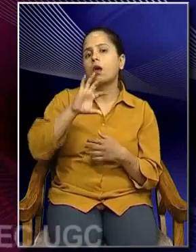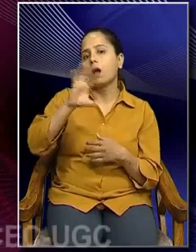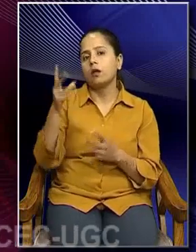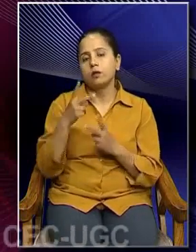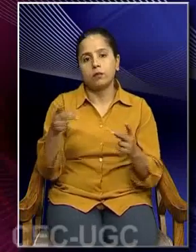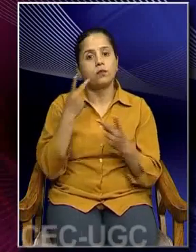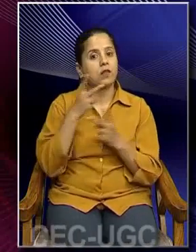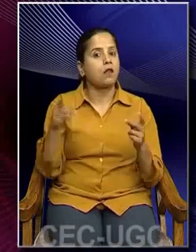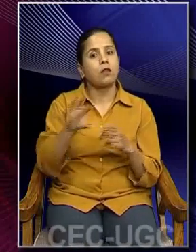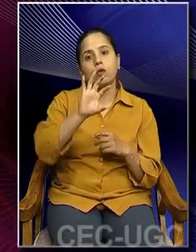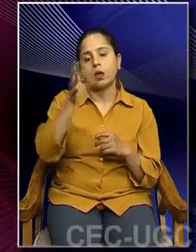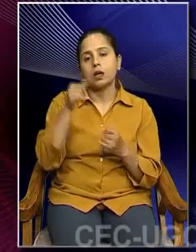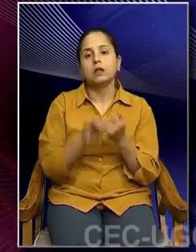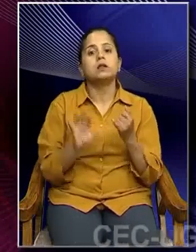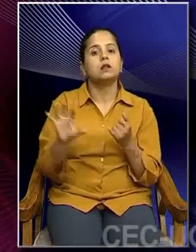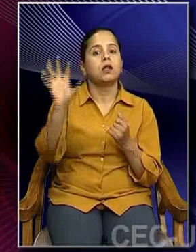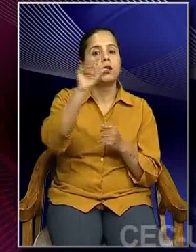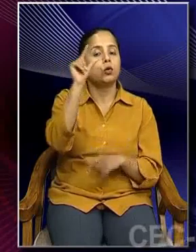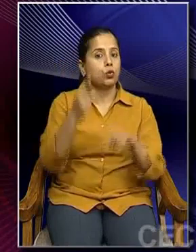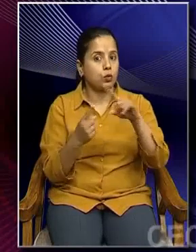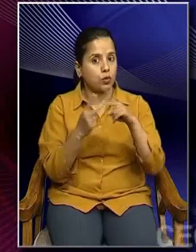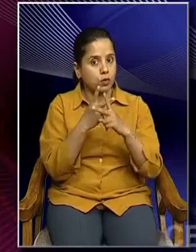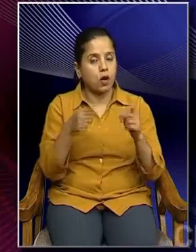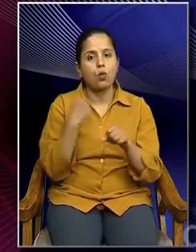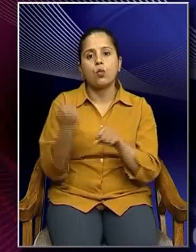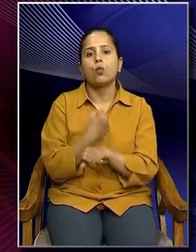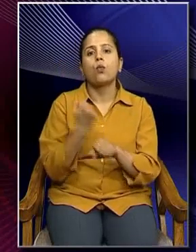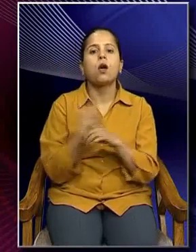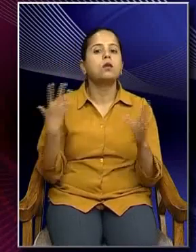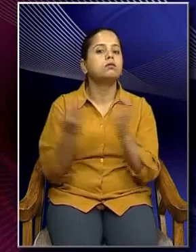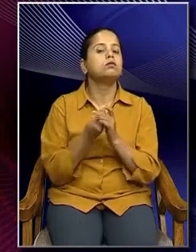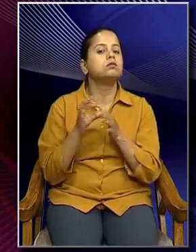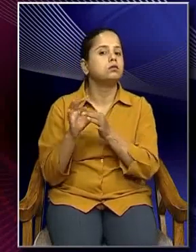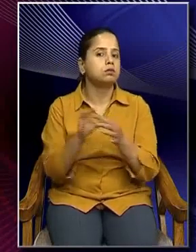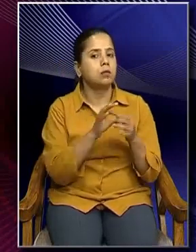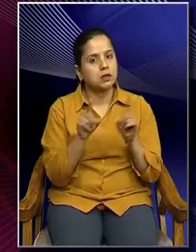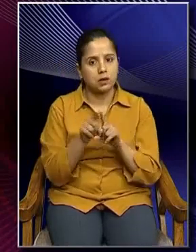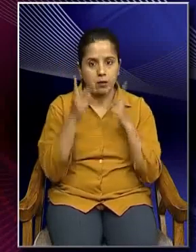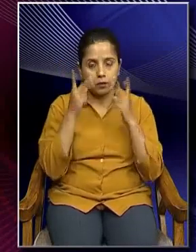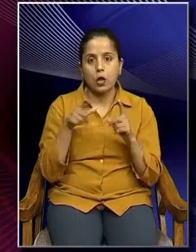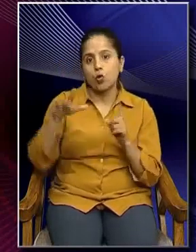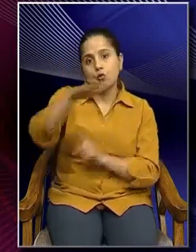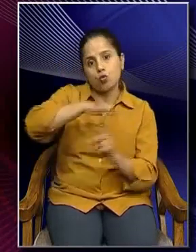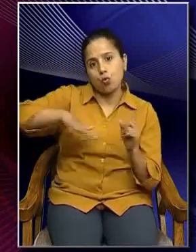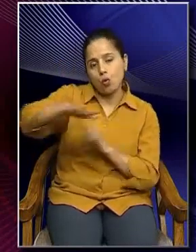various states and union territories to work together. So